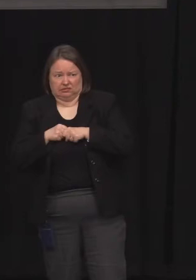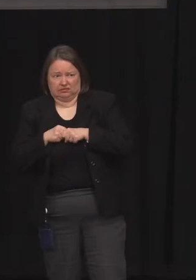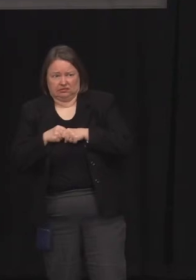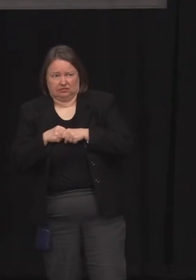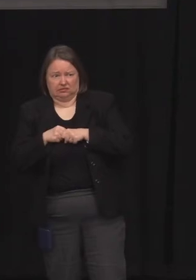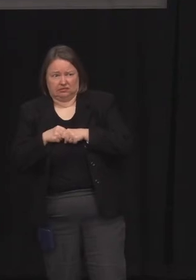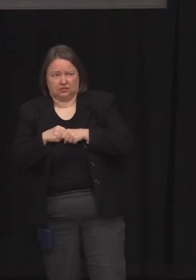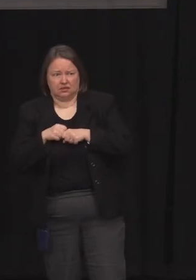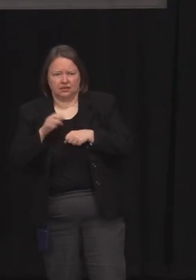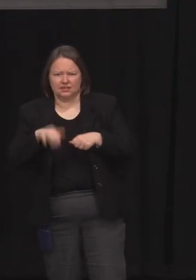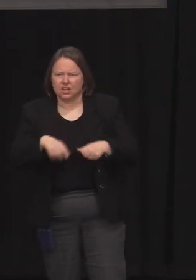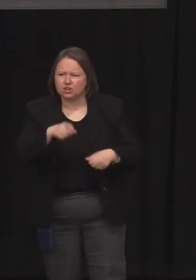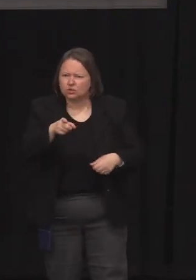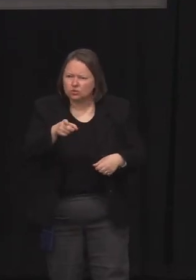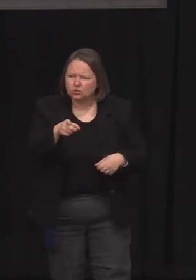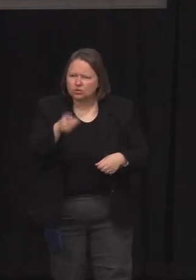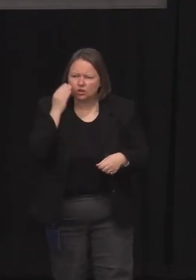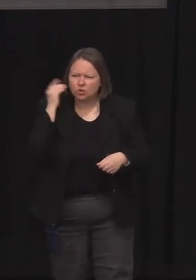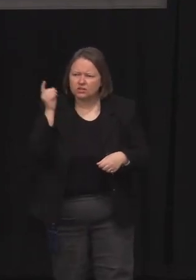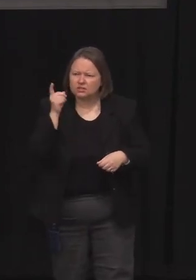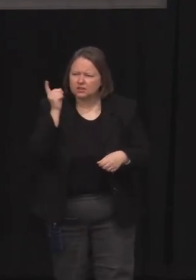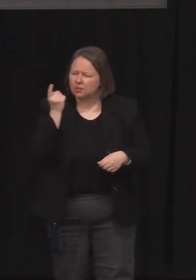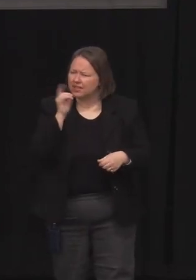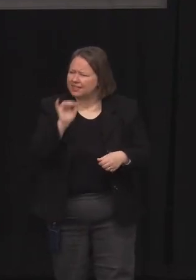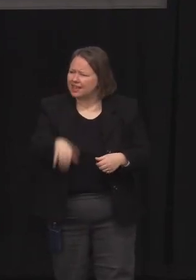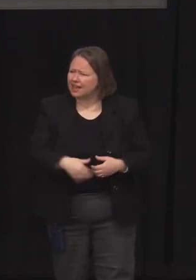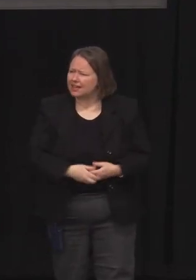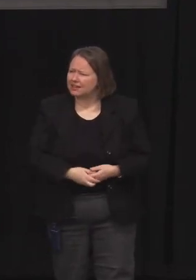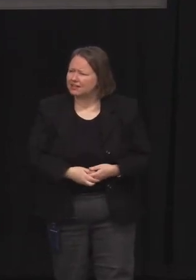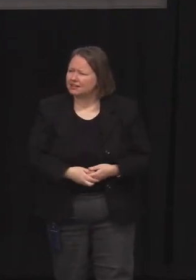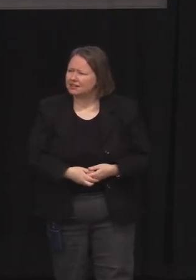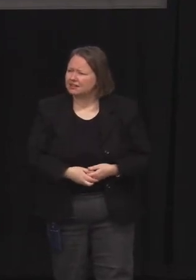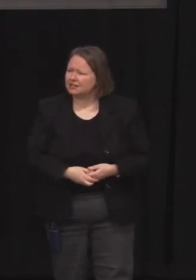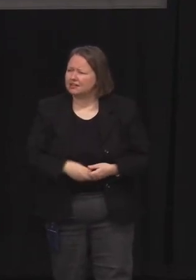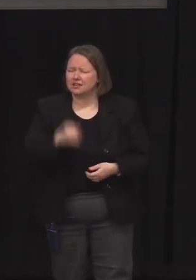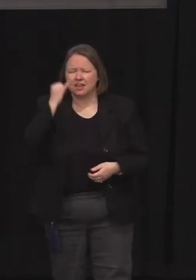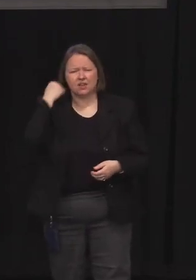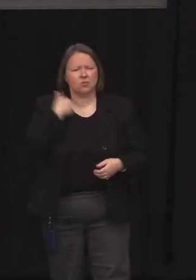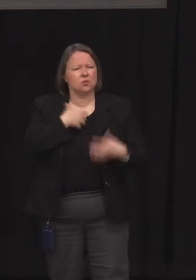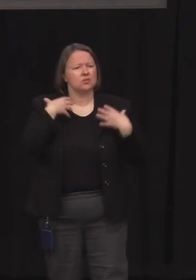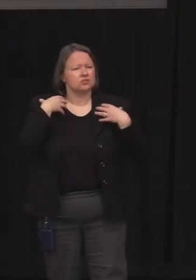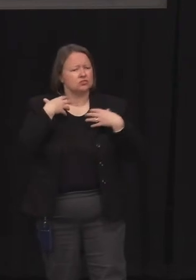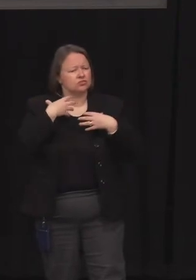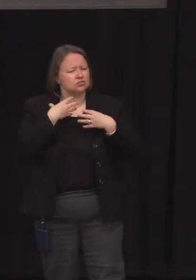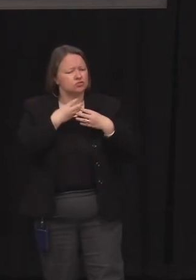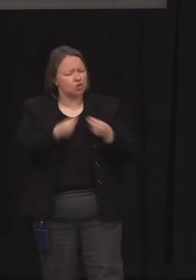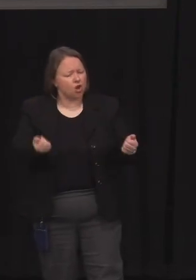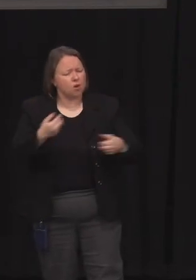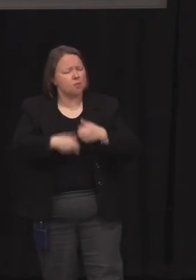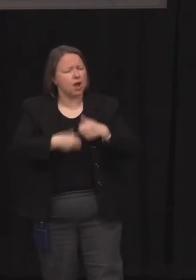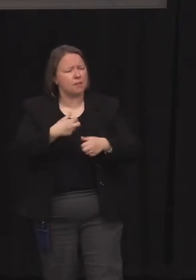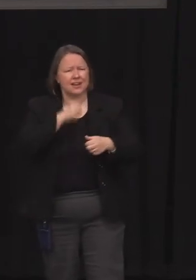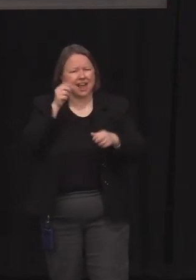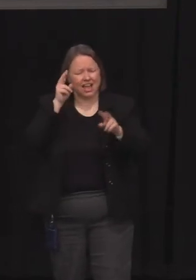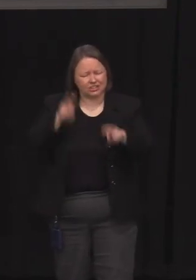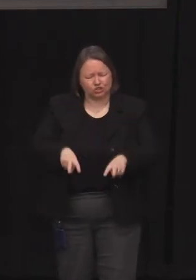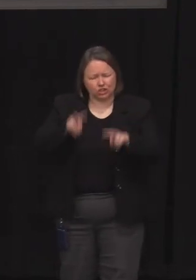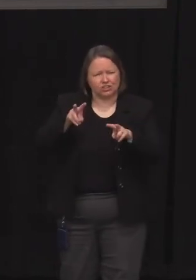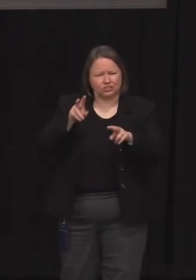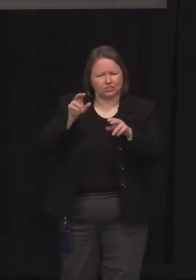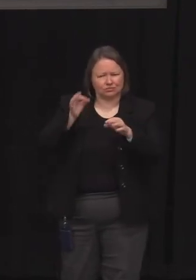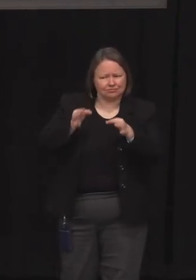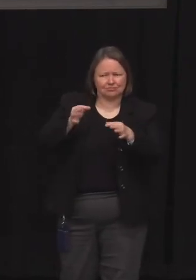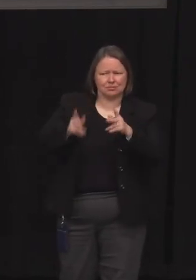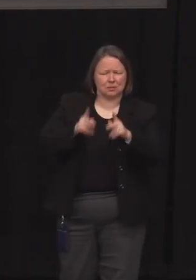that you, or do you know someone like that? If we were to solve this problem and automatically not judge people at first